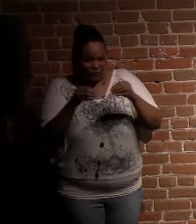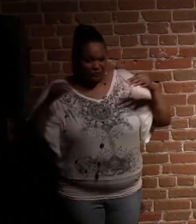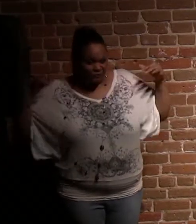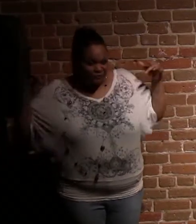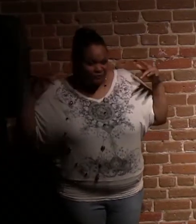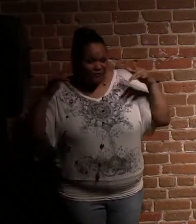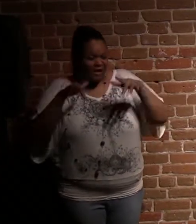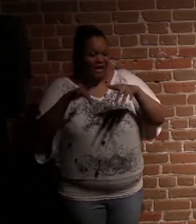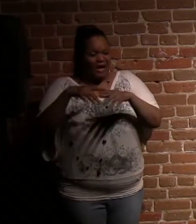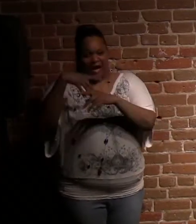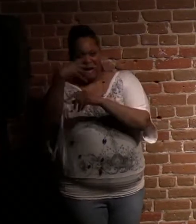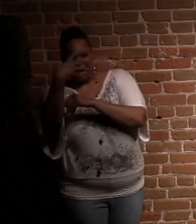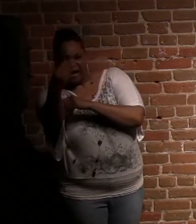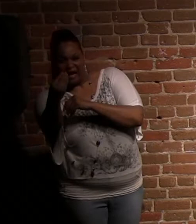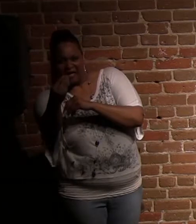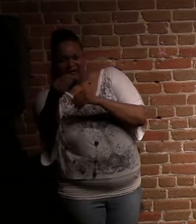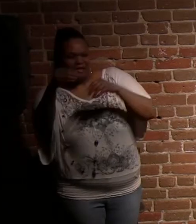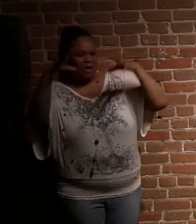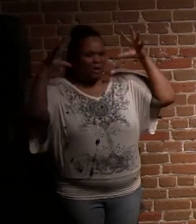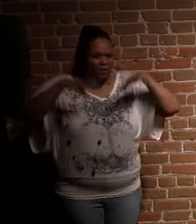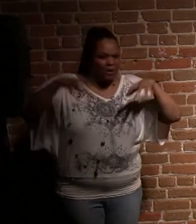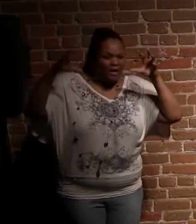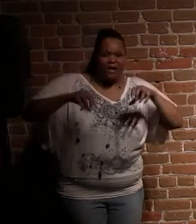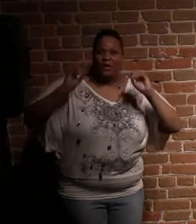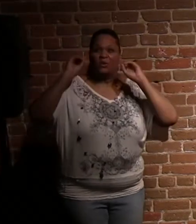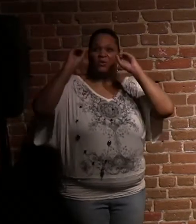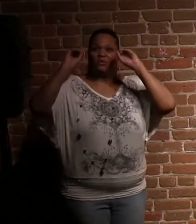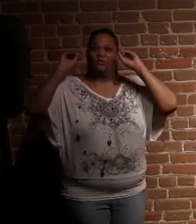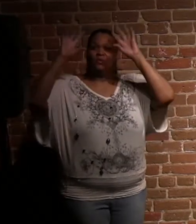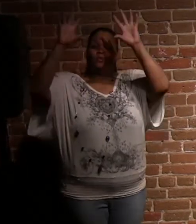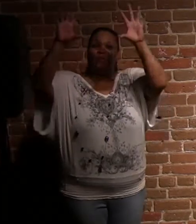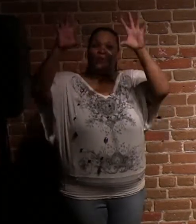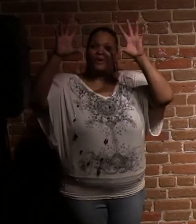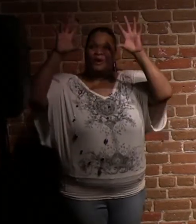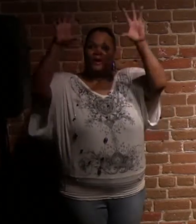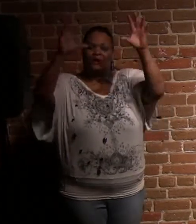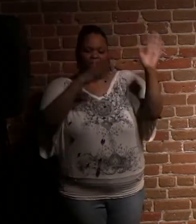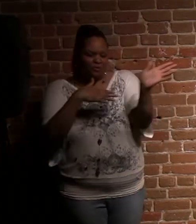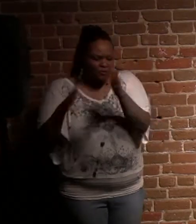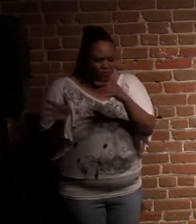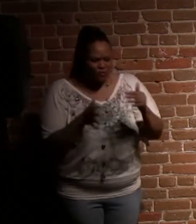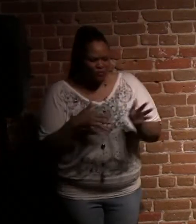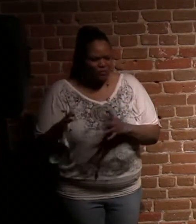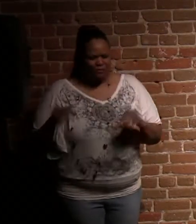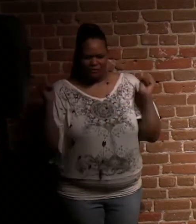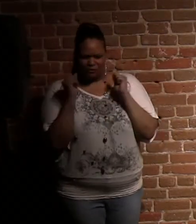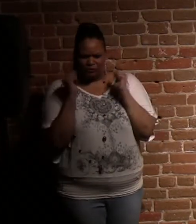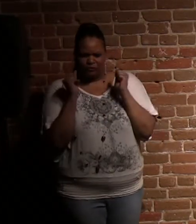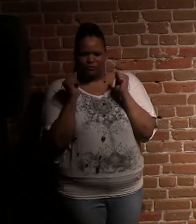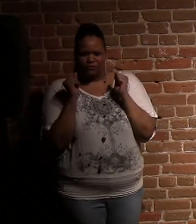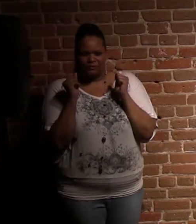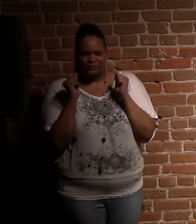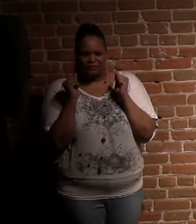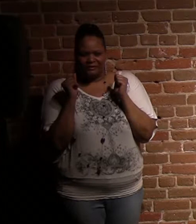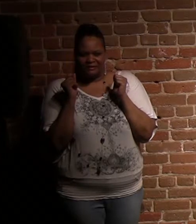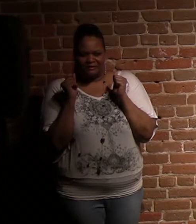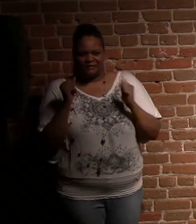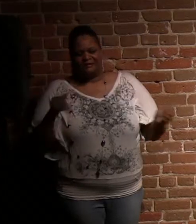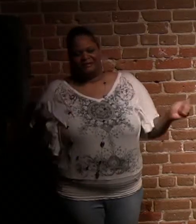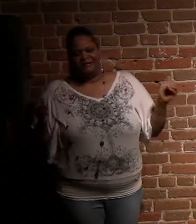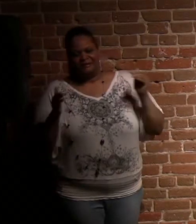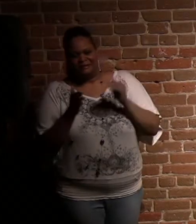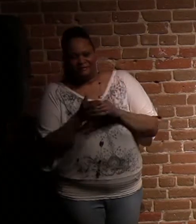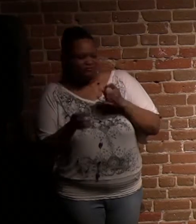volleyball in the rain, in the cold, in the wind. And